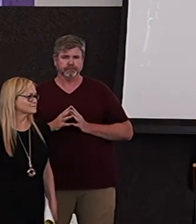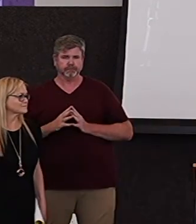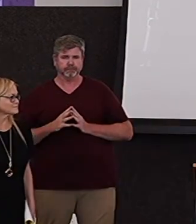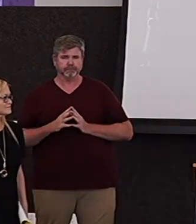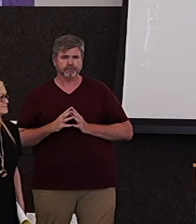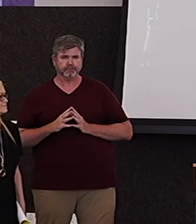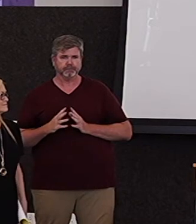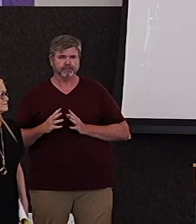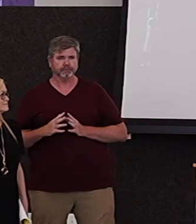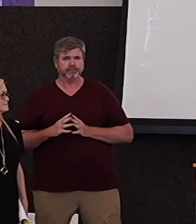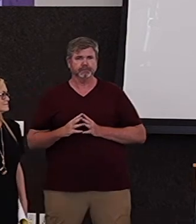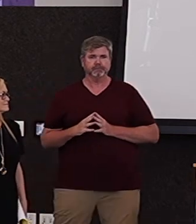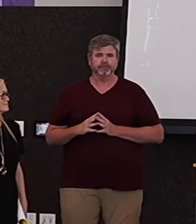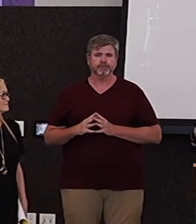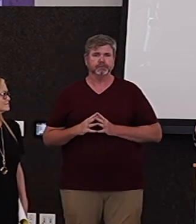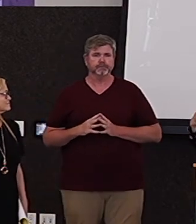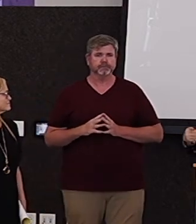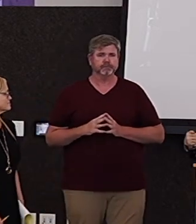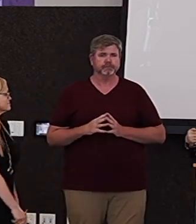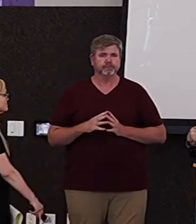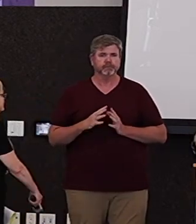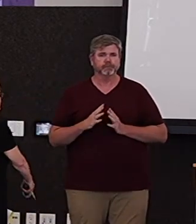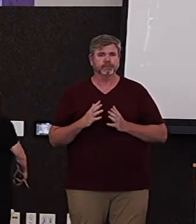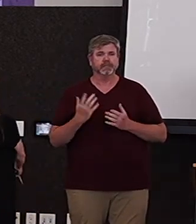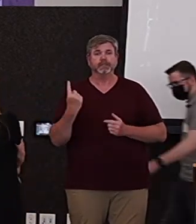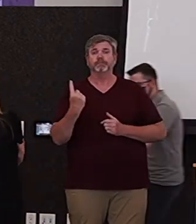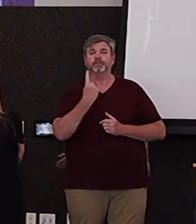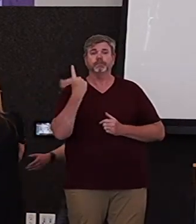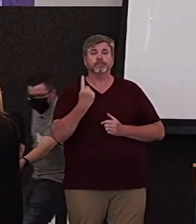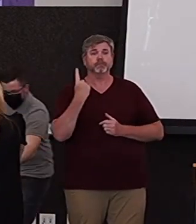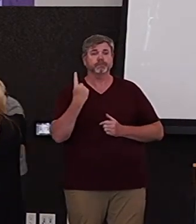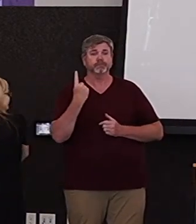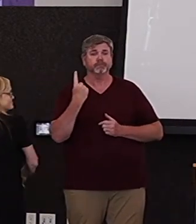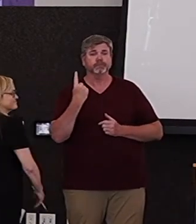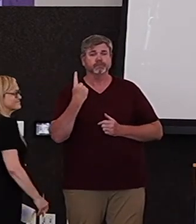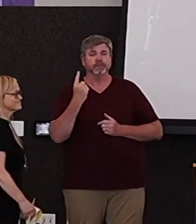So it's pretty unusual for someone to be given fentanyl